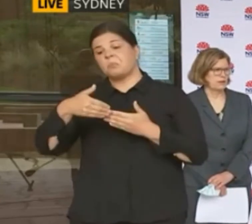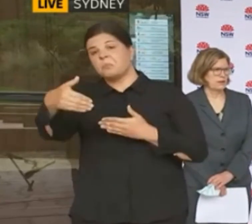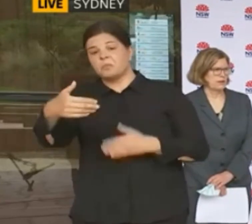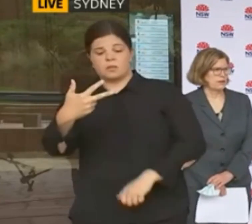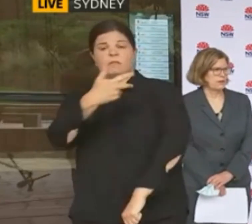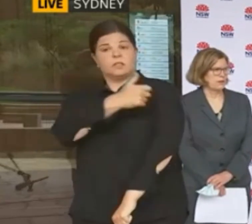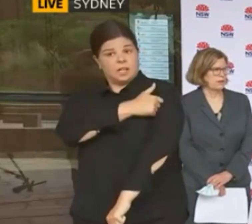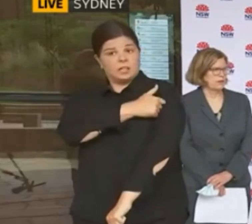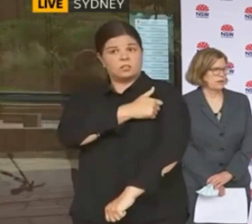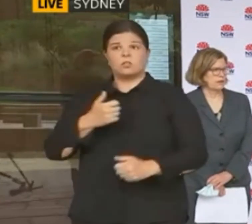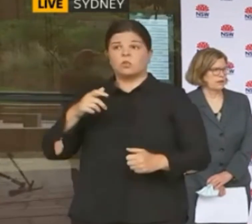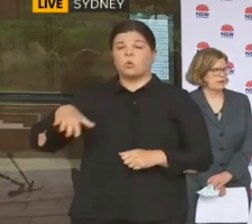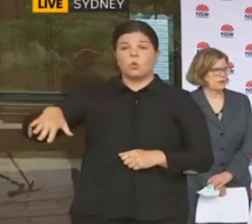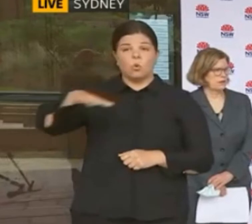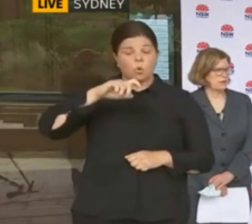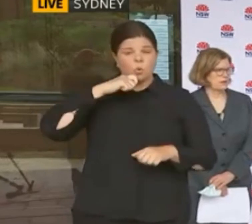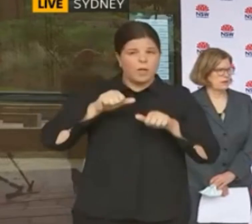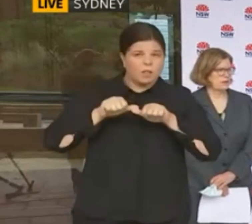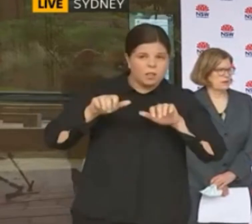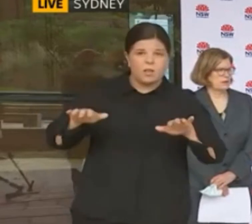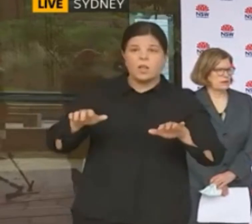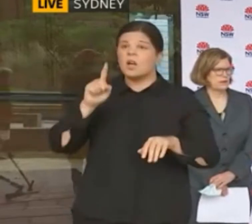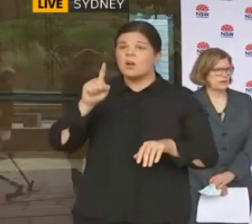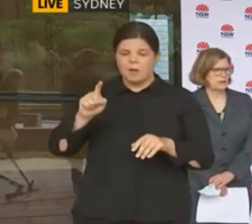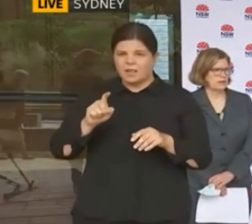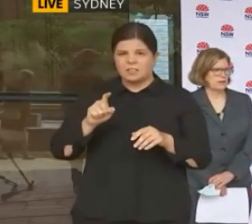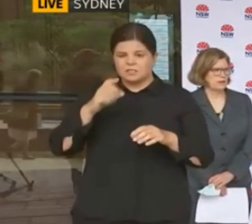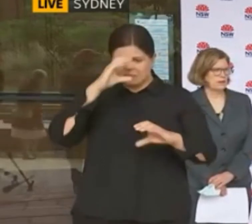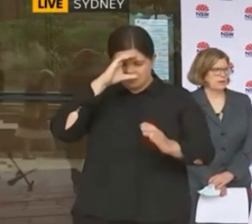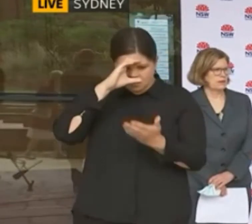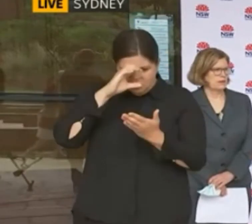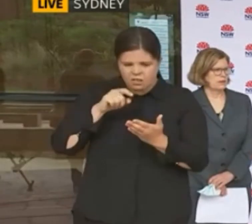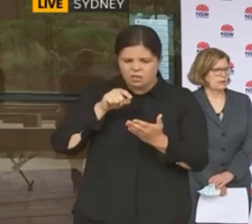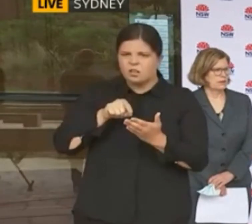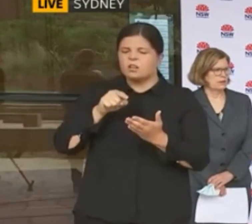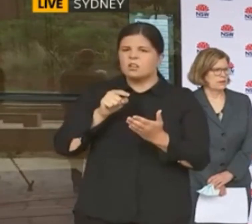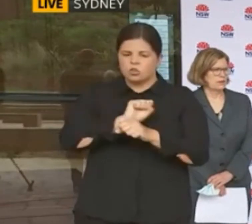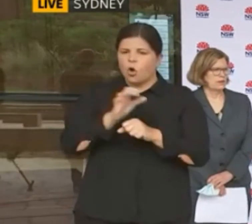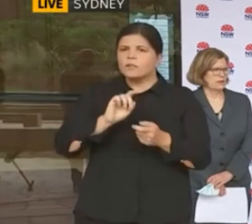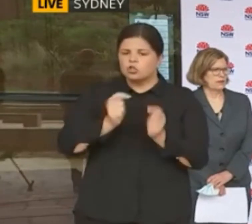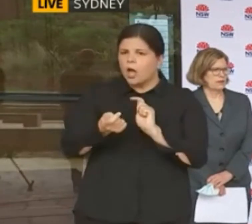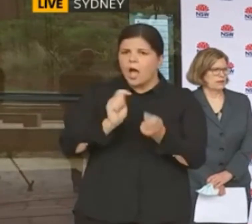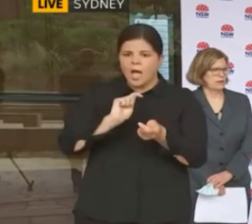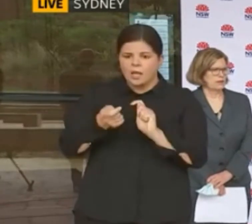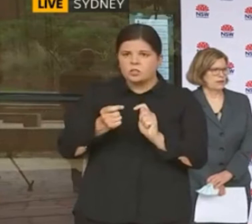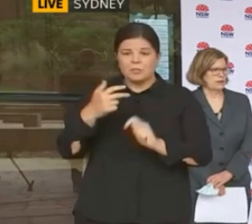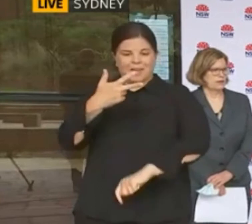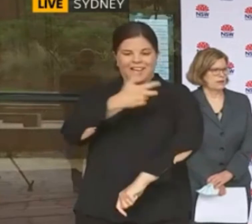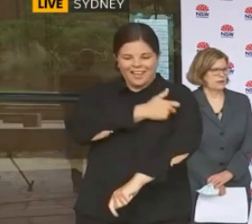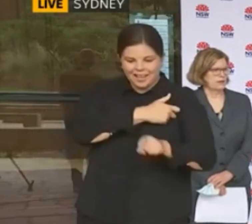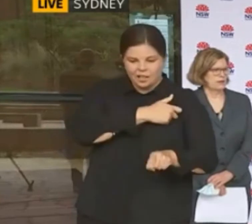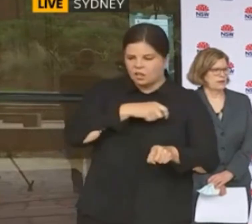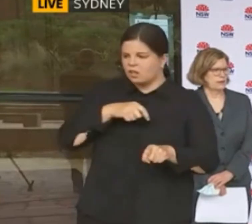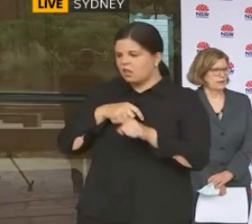to everybody is a question mark. There are various strains of the virus, which is a question mark. Some vaccines are better than others in terms of stopping